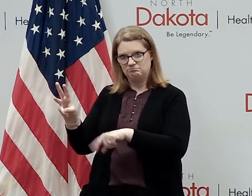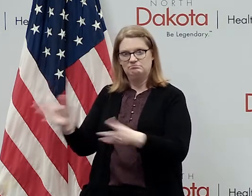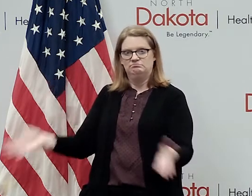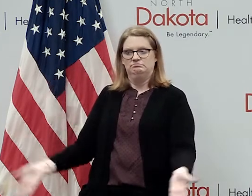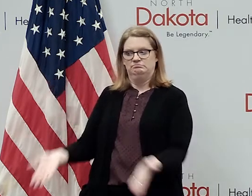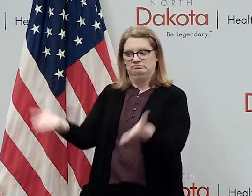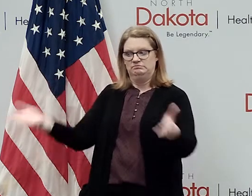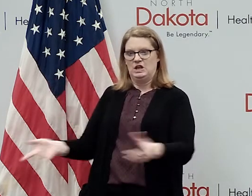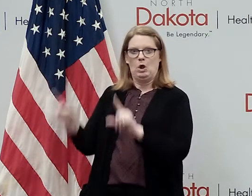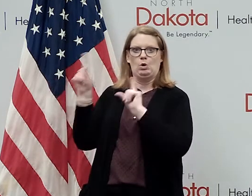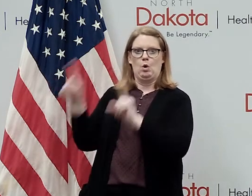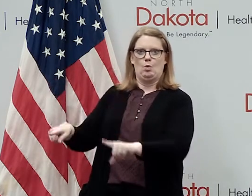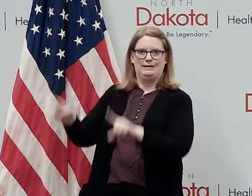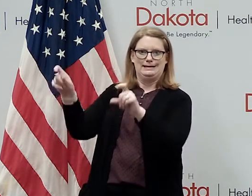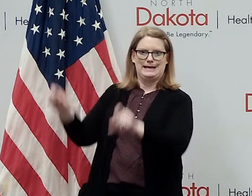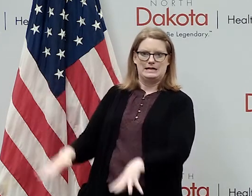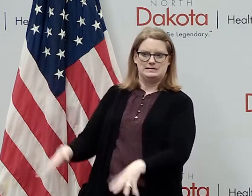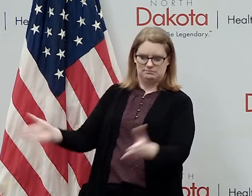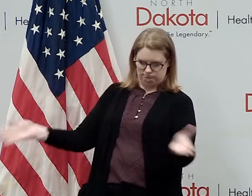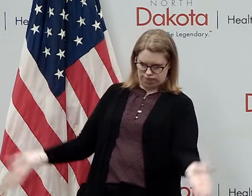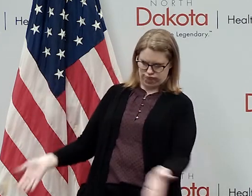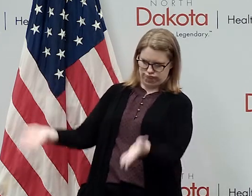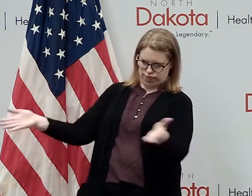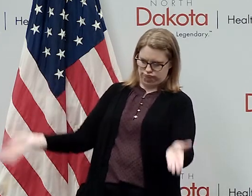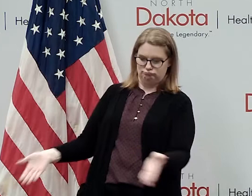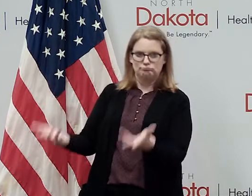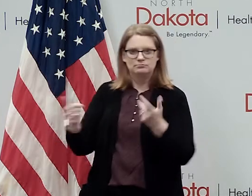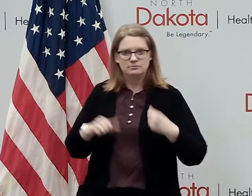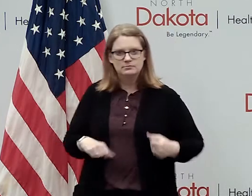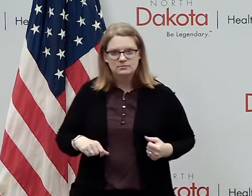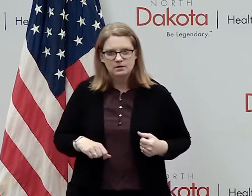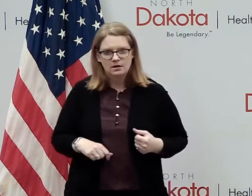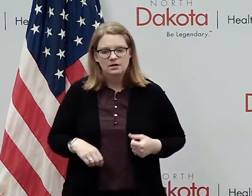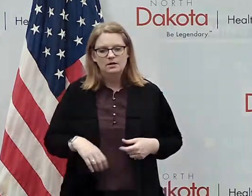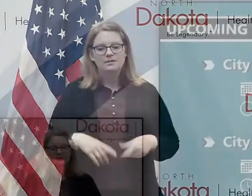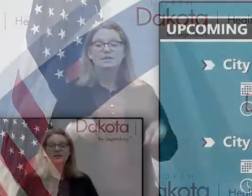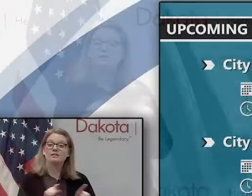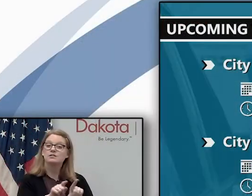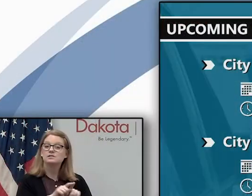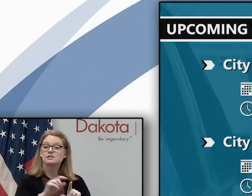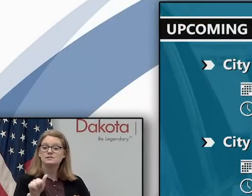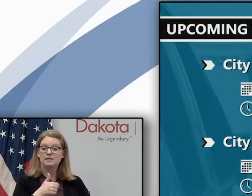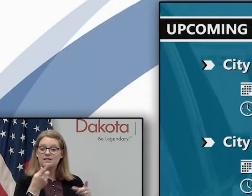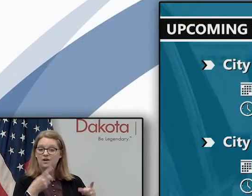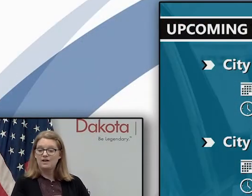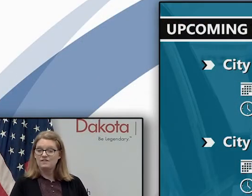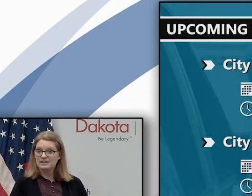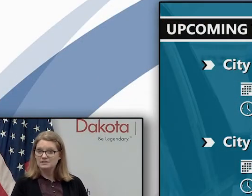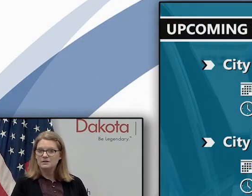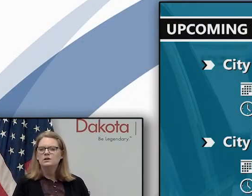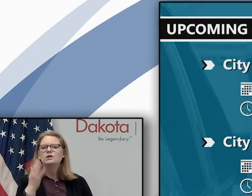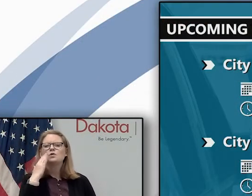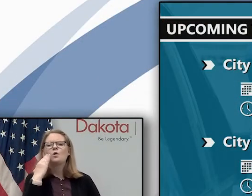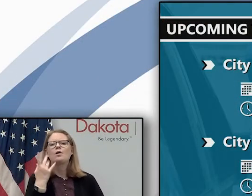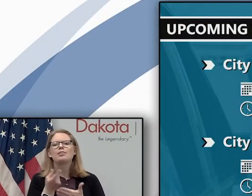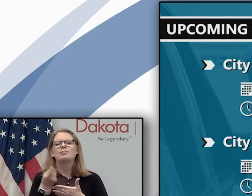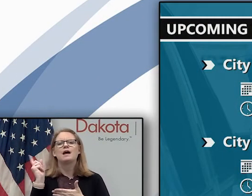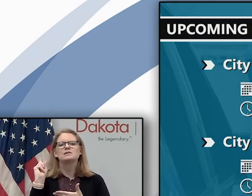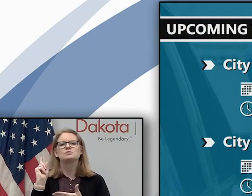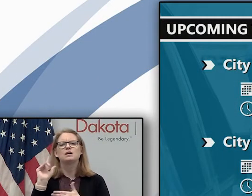to participate. And let me talk about some other events that are coming up. And as promised, we said last week we'd be